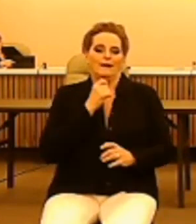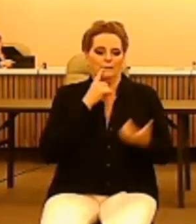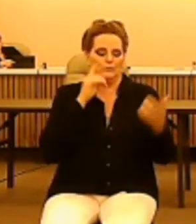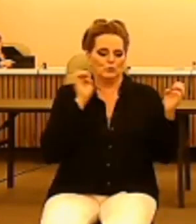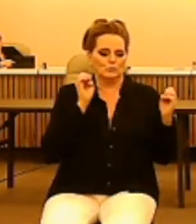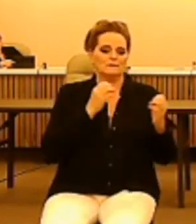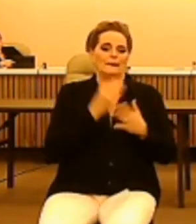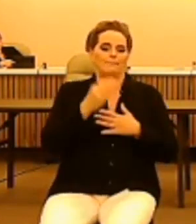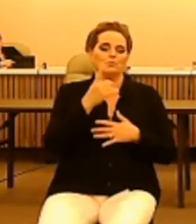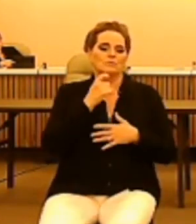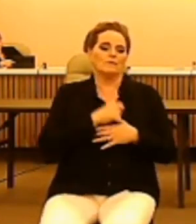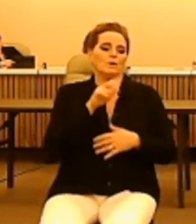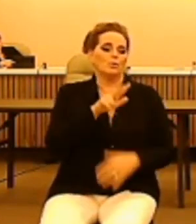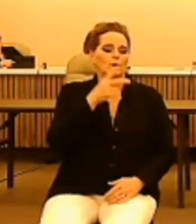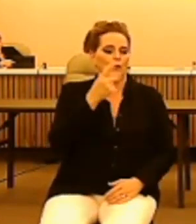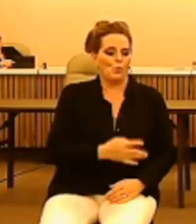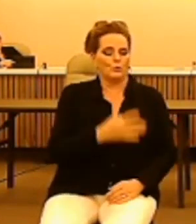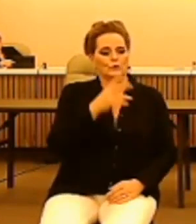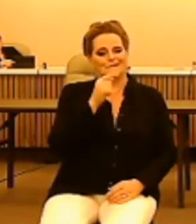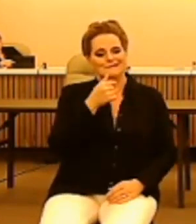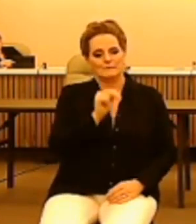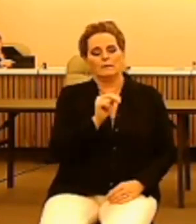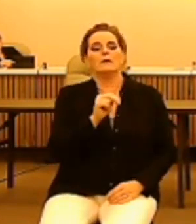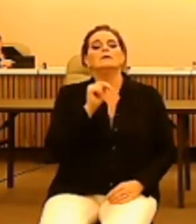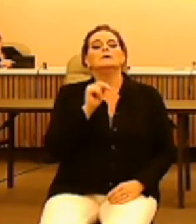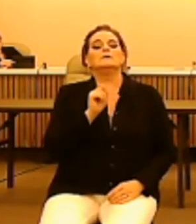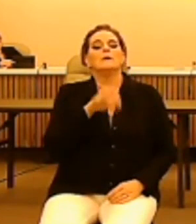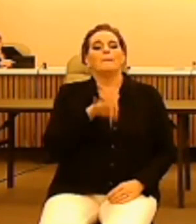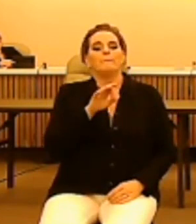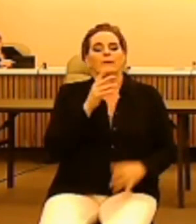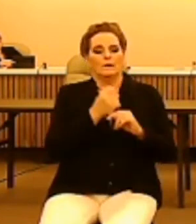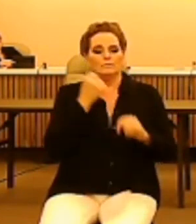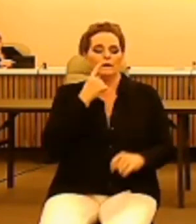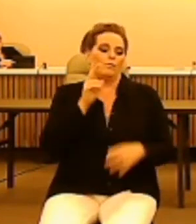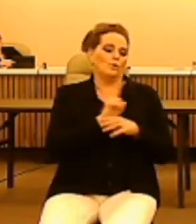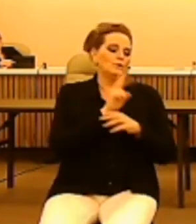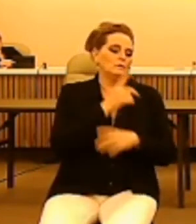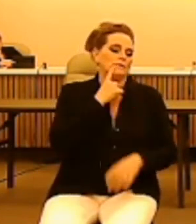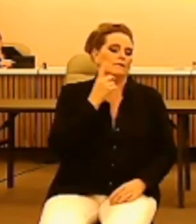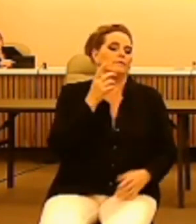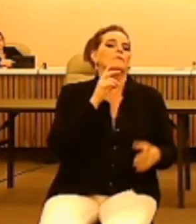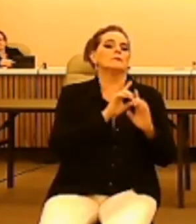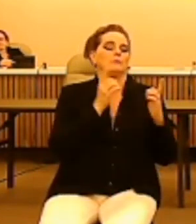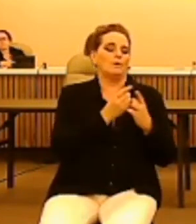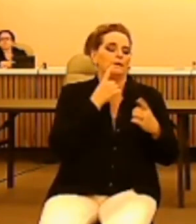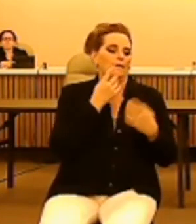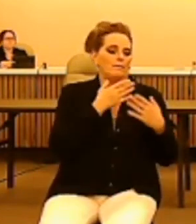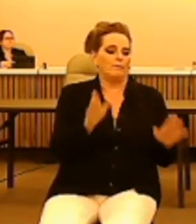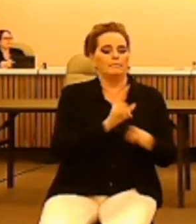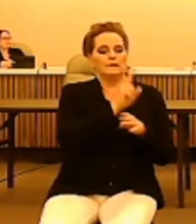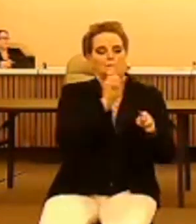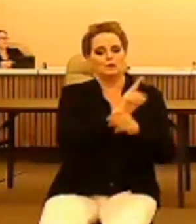purchase of a 3/4 ton pickup truck for use by Department of Public Works personnel.